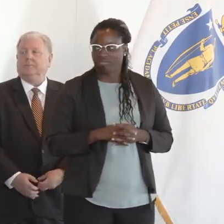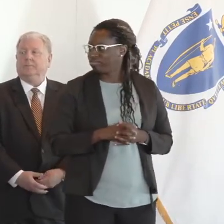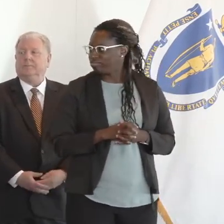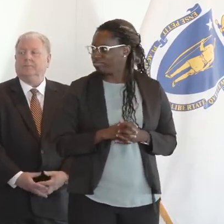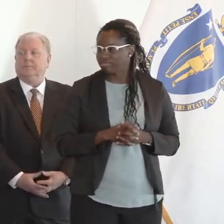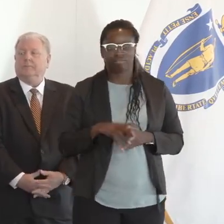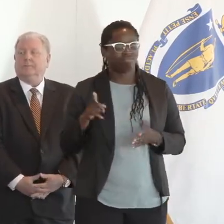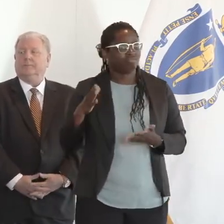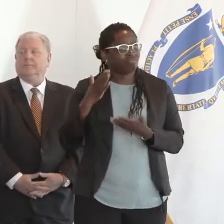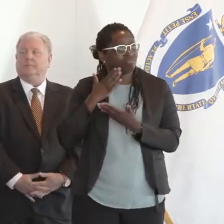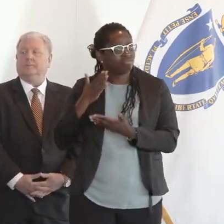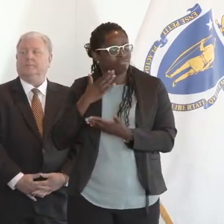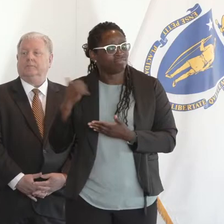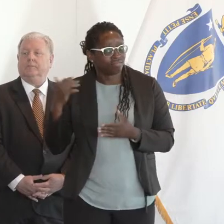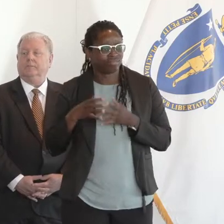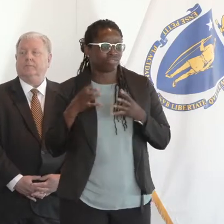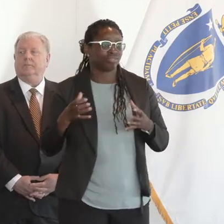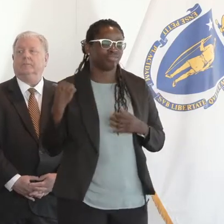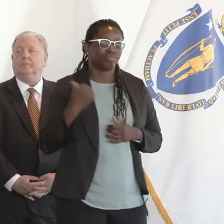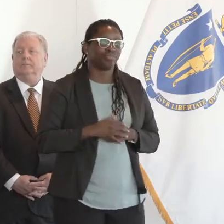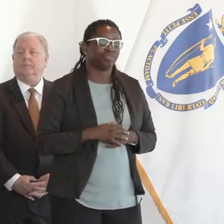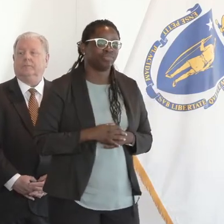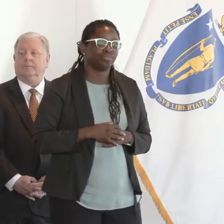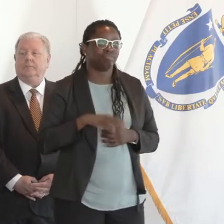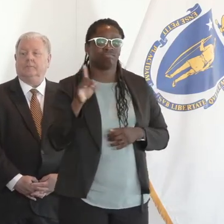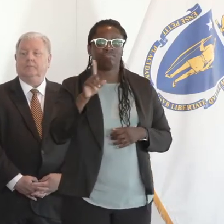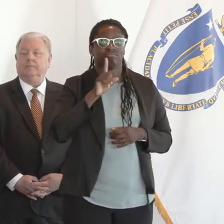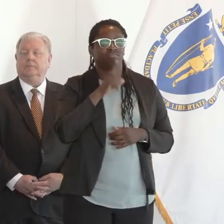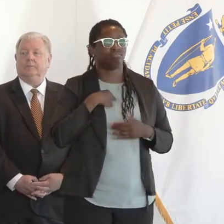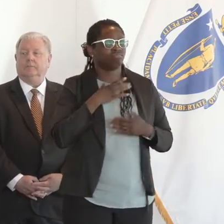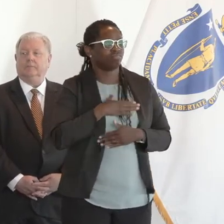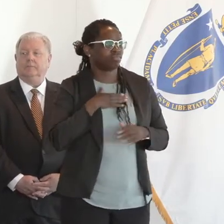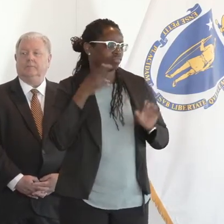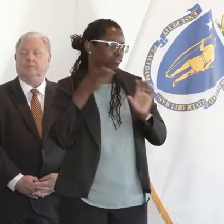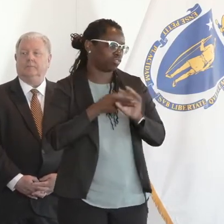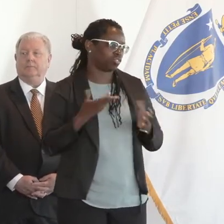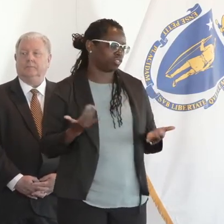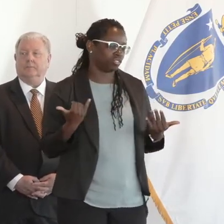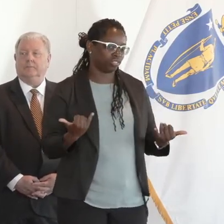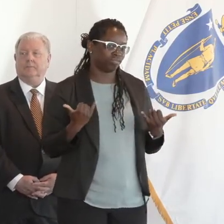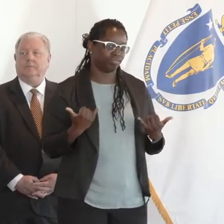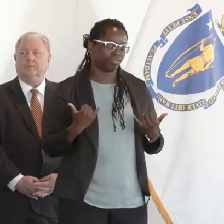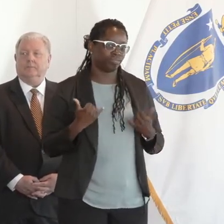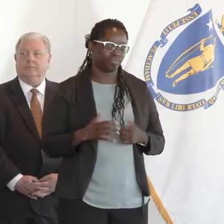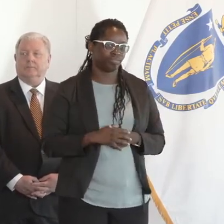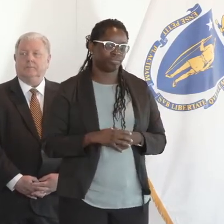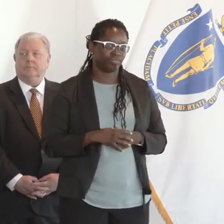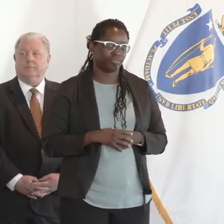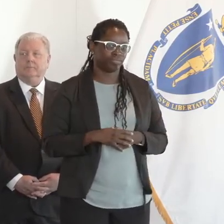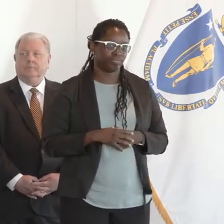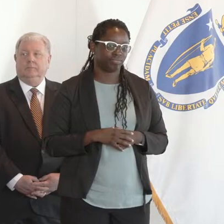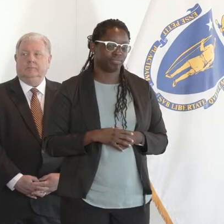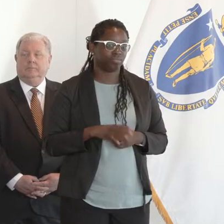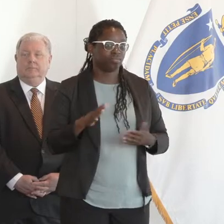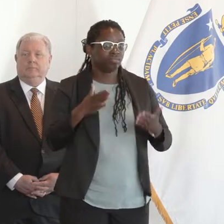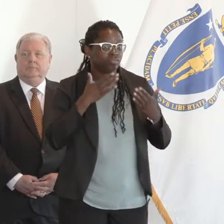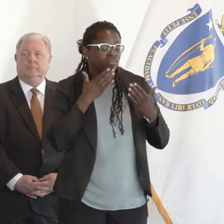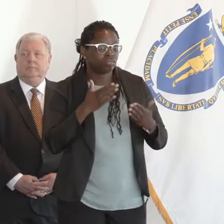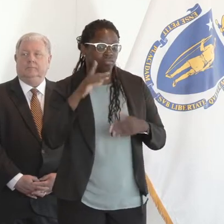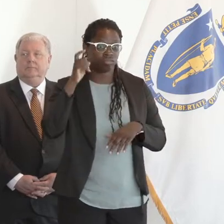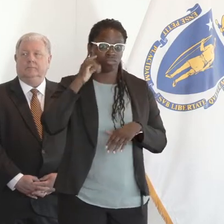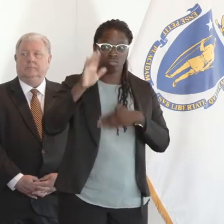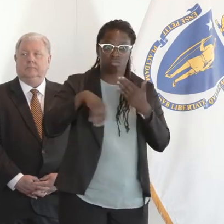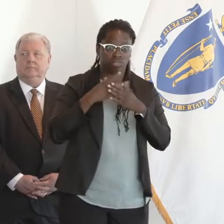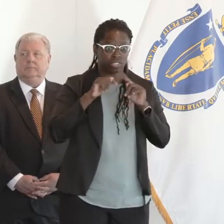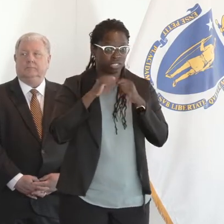Well, thanks so much, Governor. It is truly a pleasure to join you all here today. A special thanks to the governor and her whole team for hosting